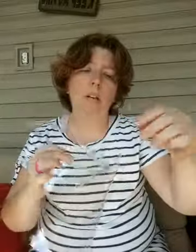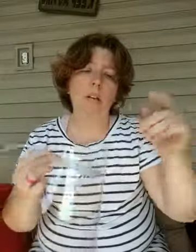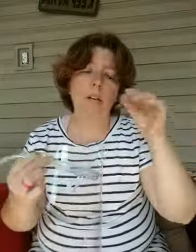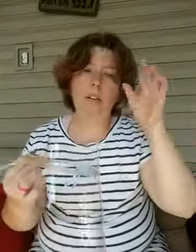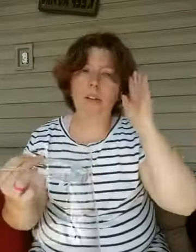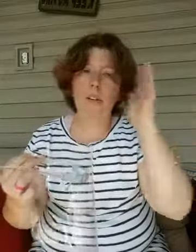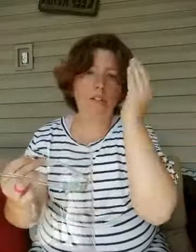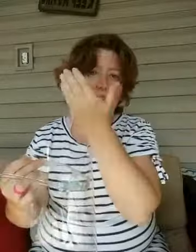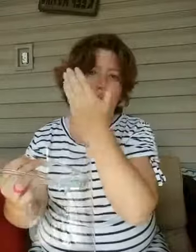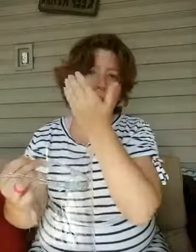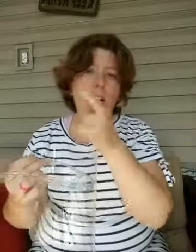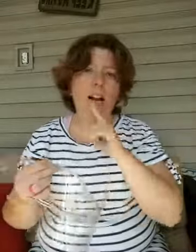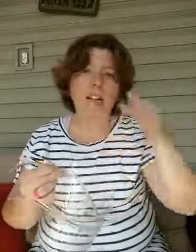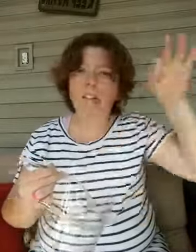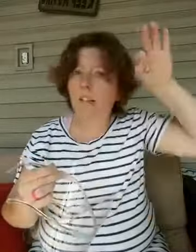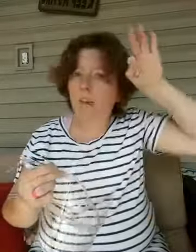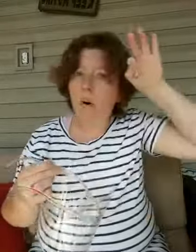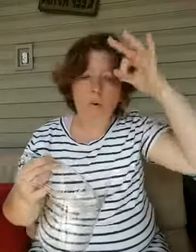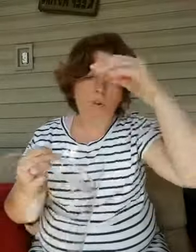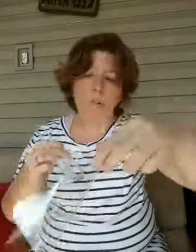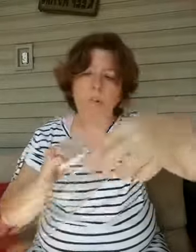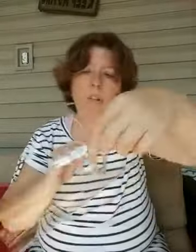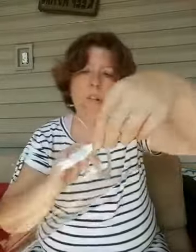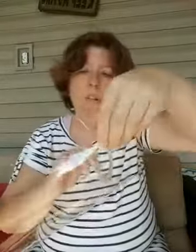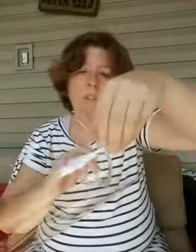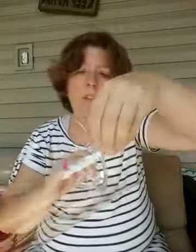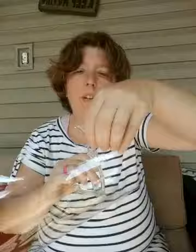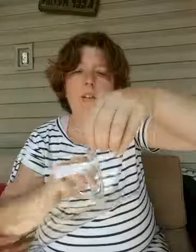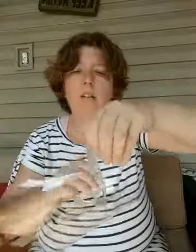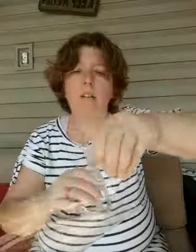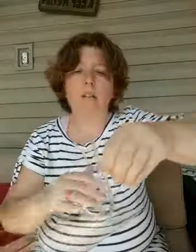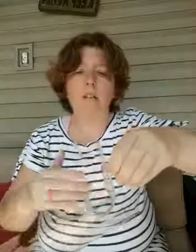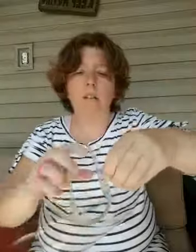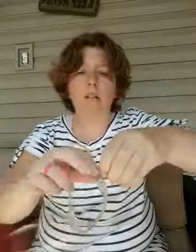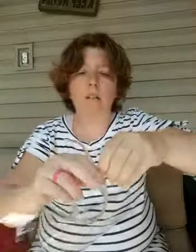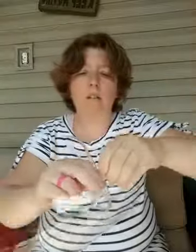And the shield has little holes that